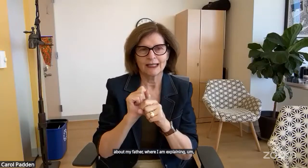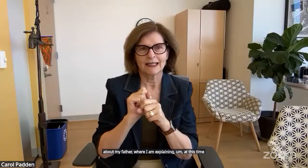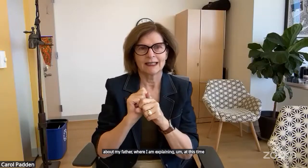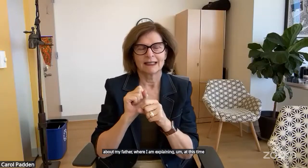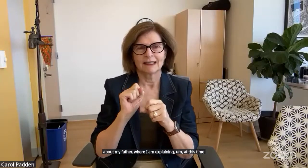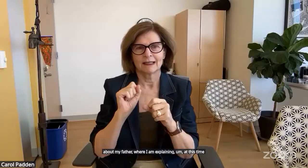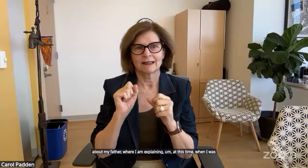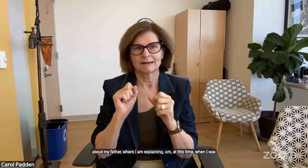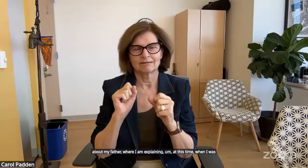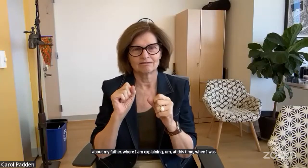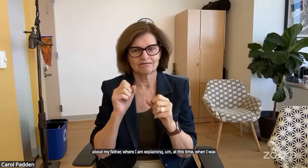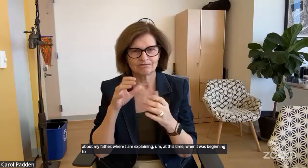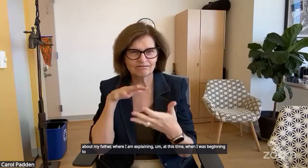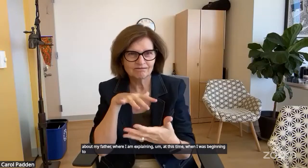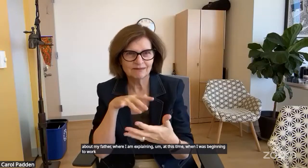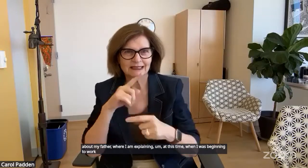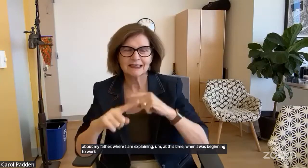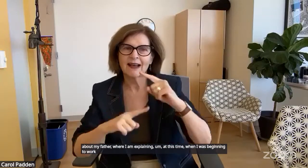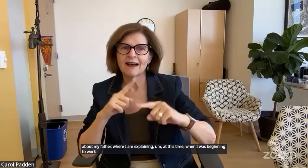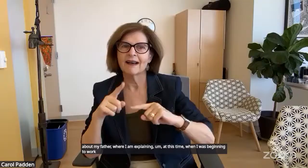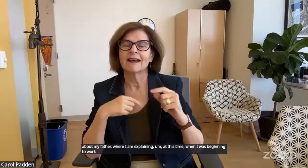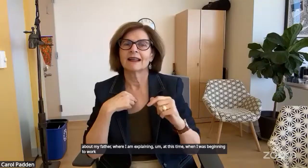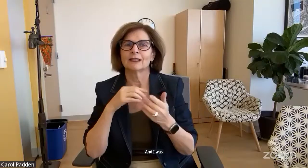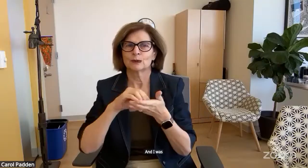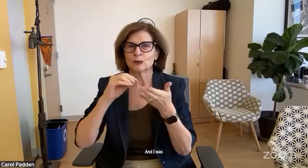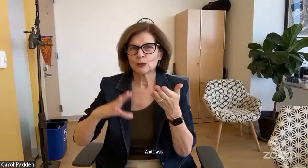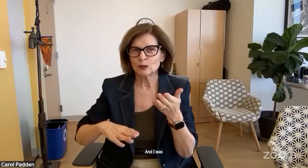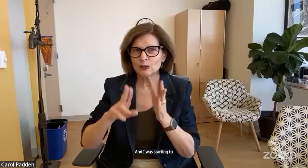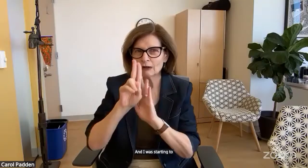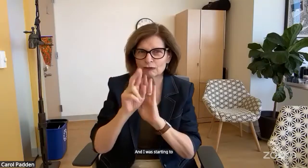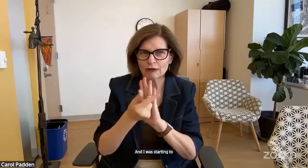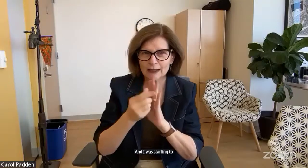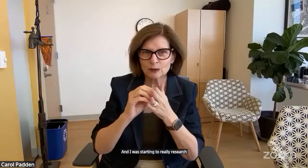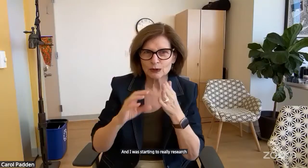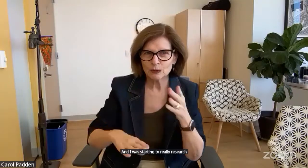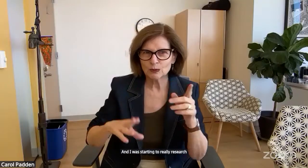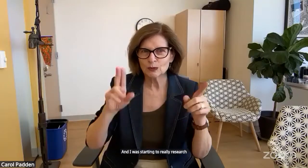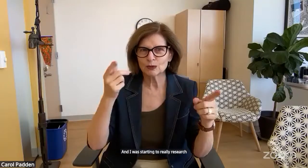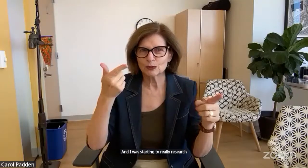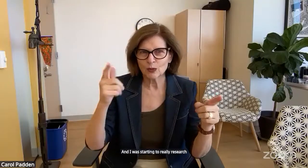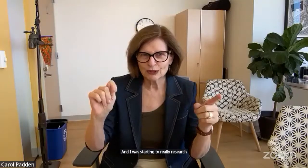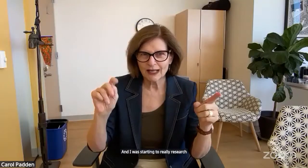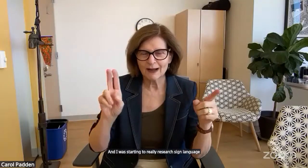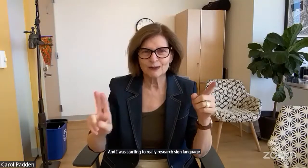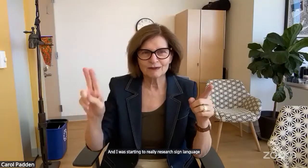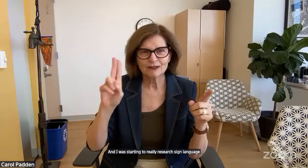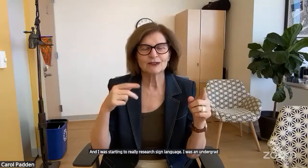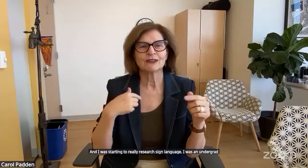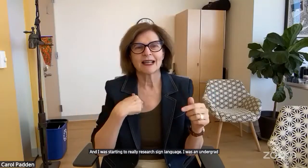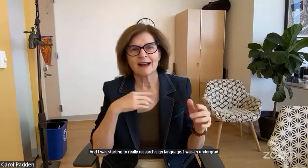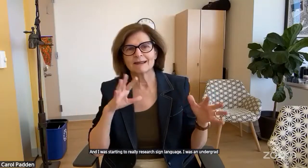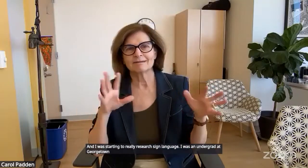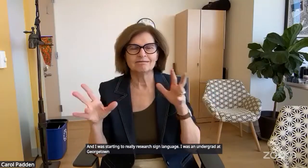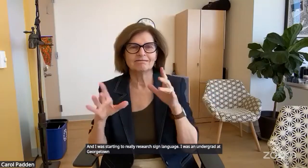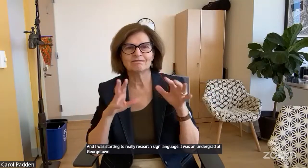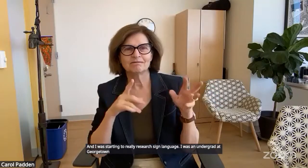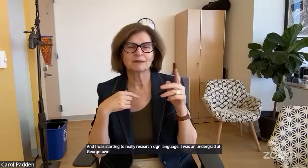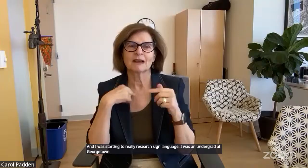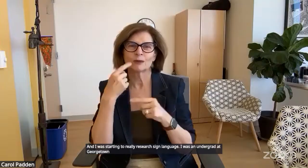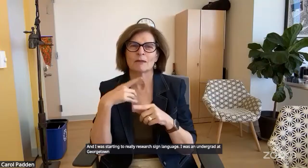was beginning to work and I was starting to really research sign language. I was an undergrad at Georgetown studying